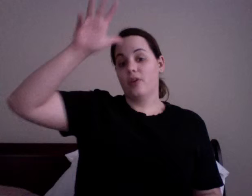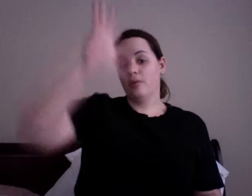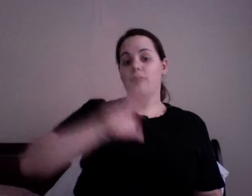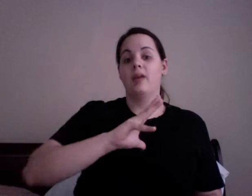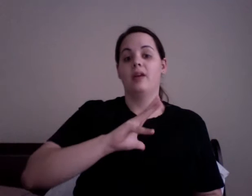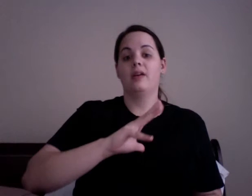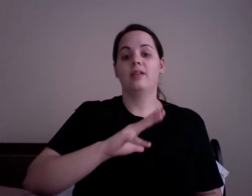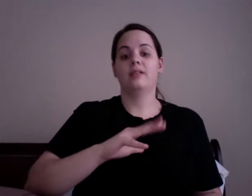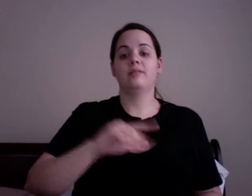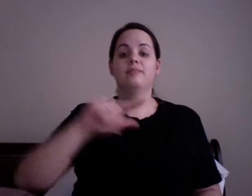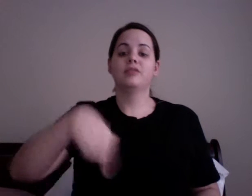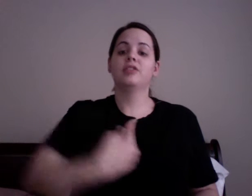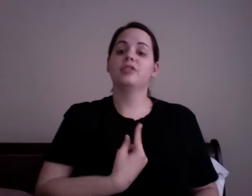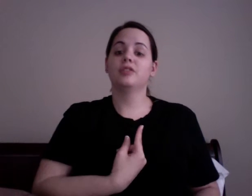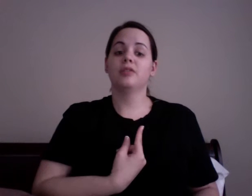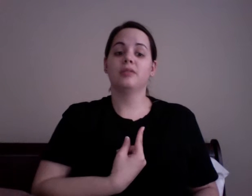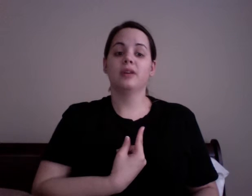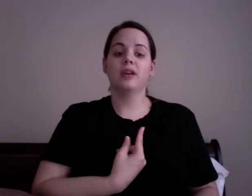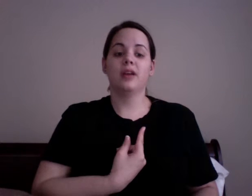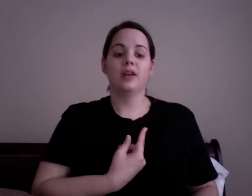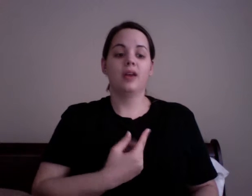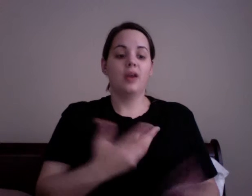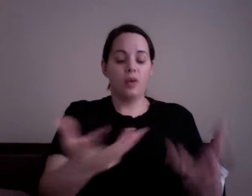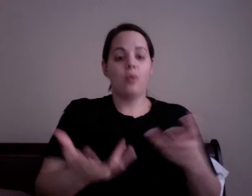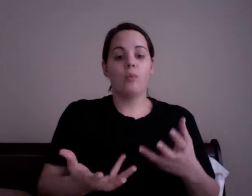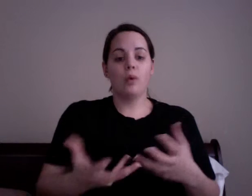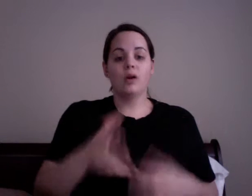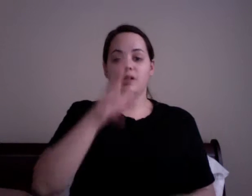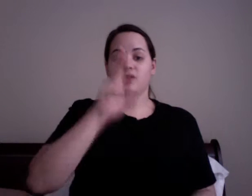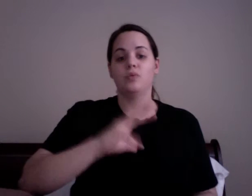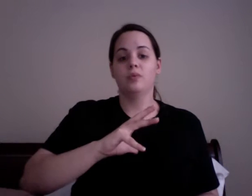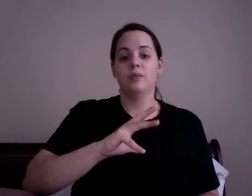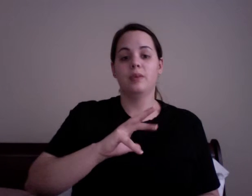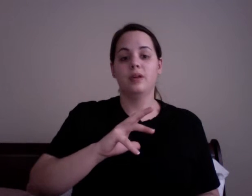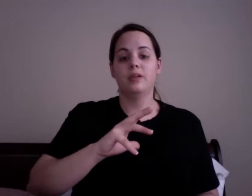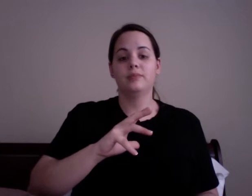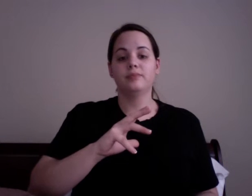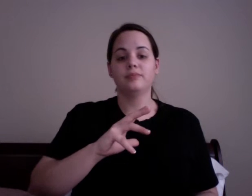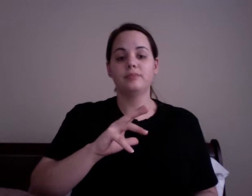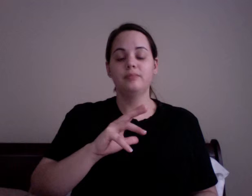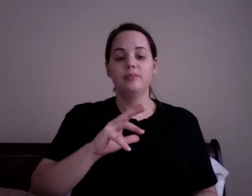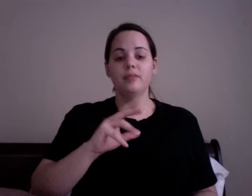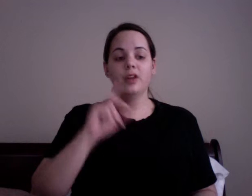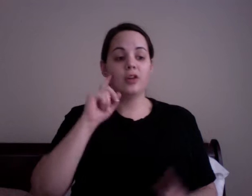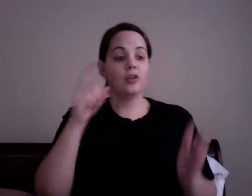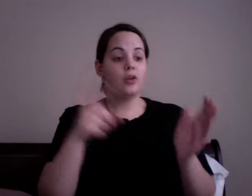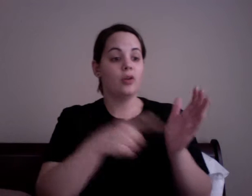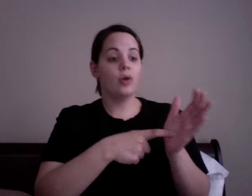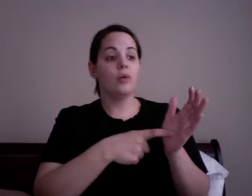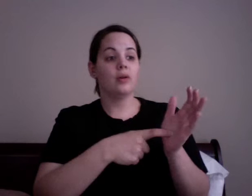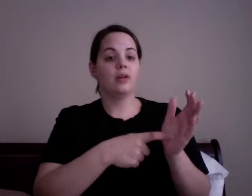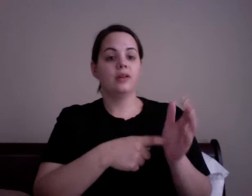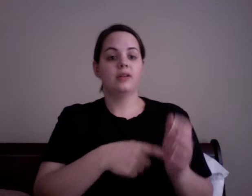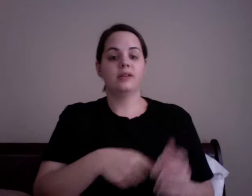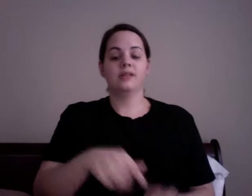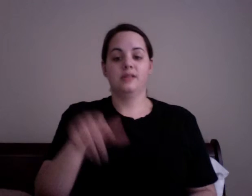But he doesn't do it in a very appropriate way, okay? You're going to read to find out what he does to try to get her attention and